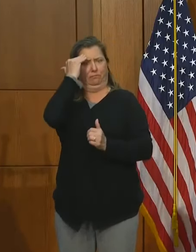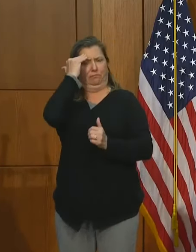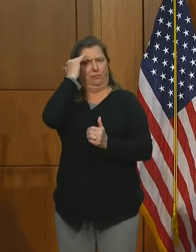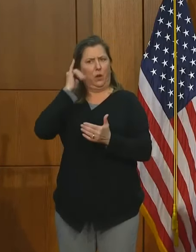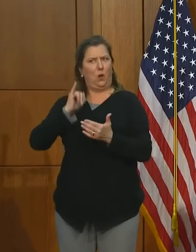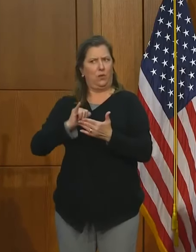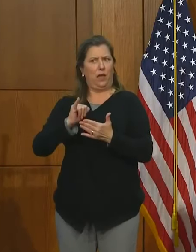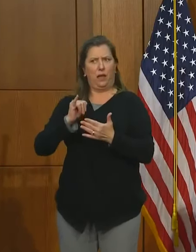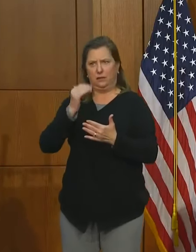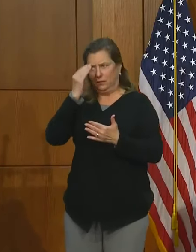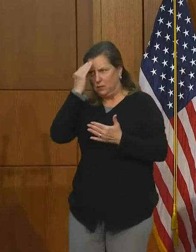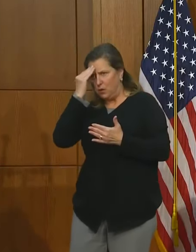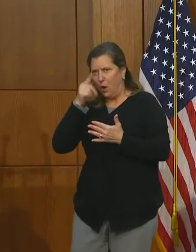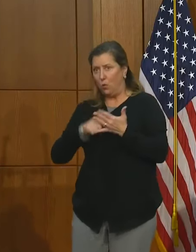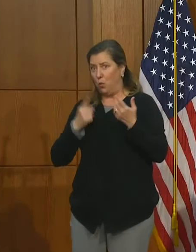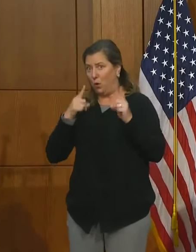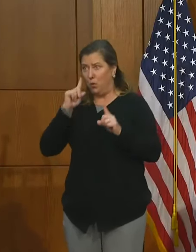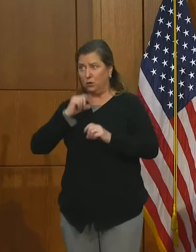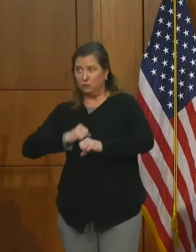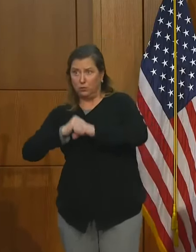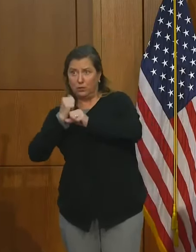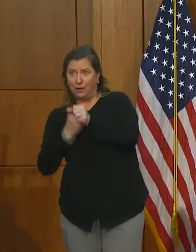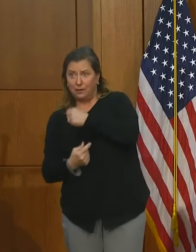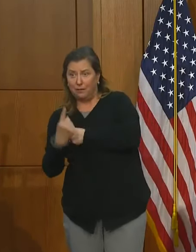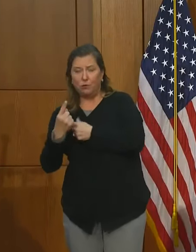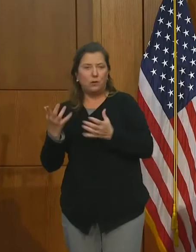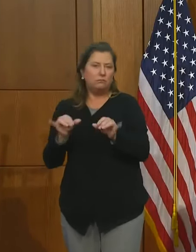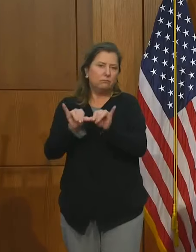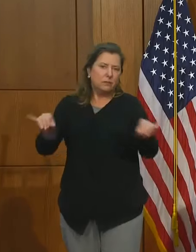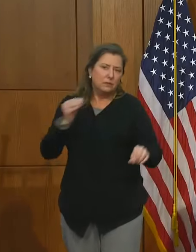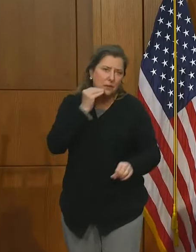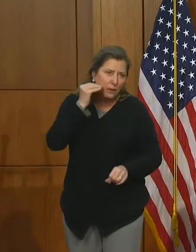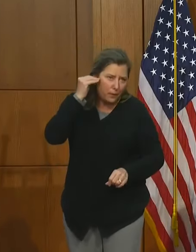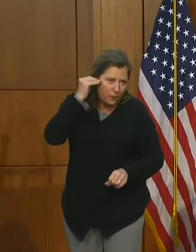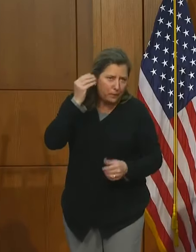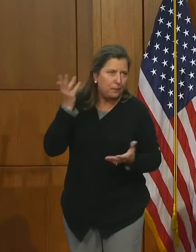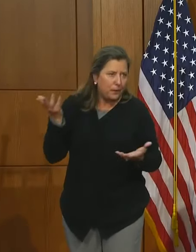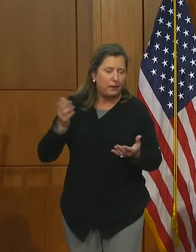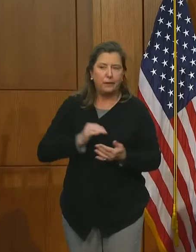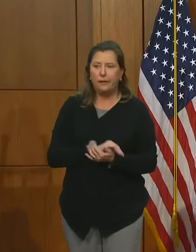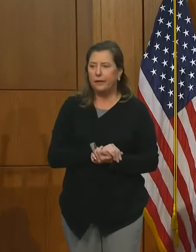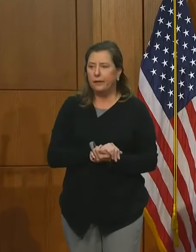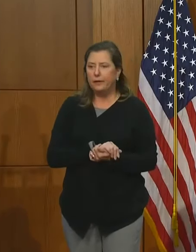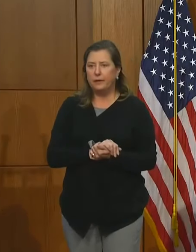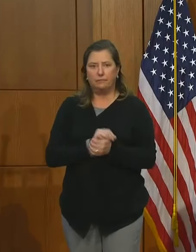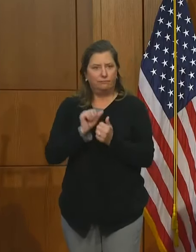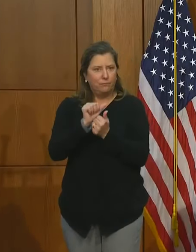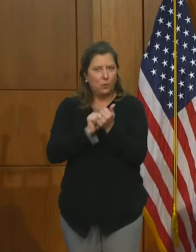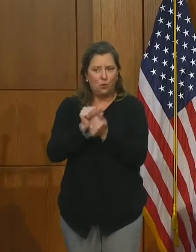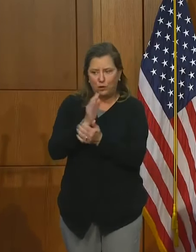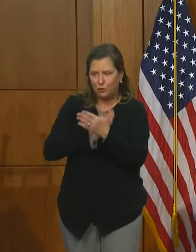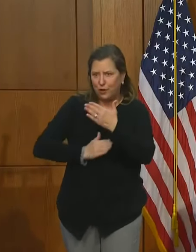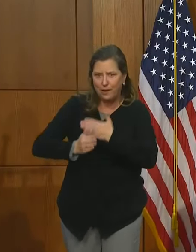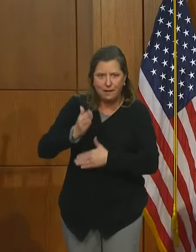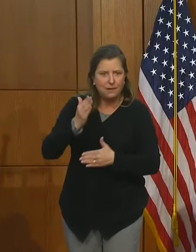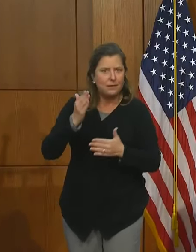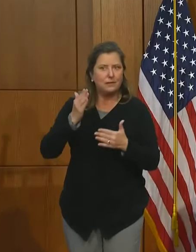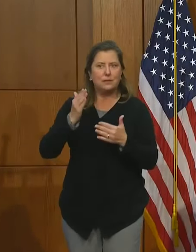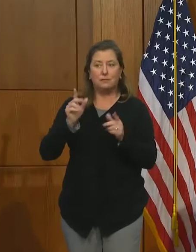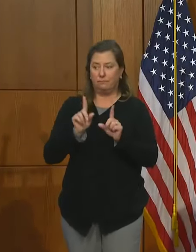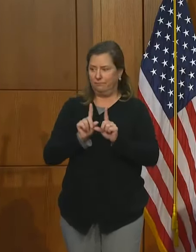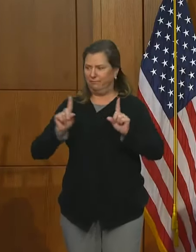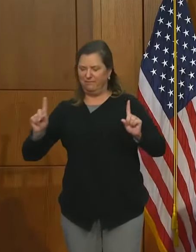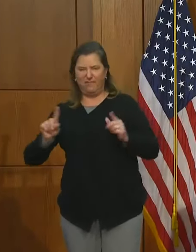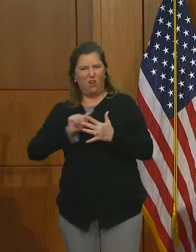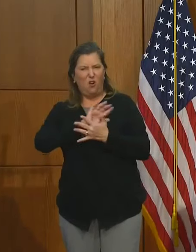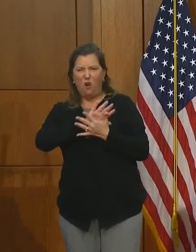of the things that we know that work for everybody, and that's the stay-at-home order, the hand washing, the social distance,